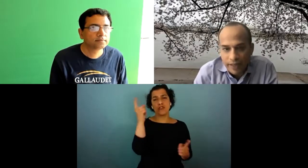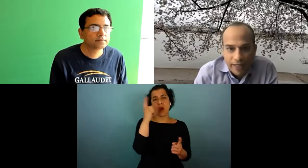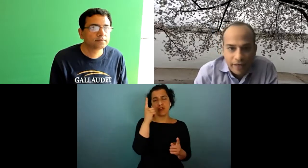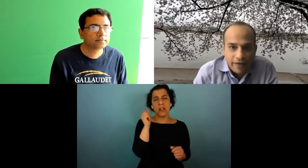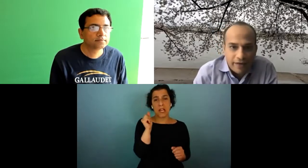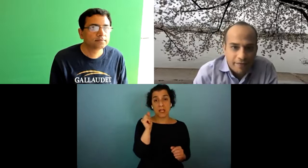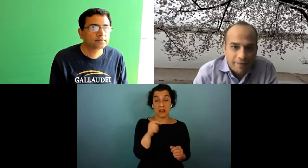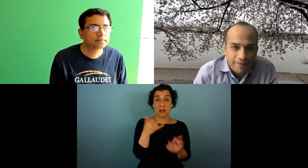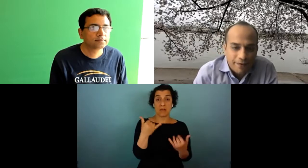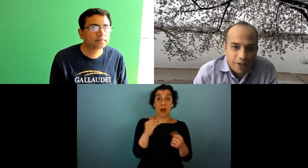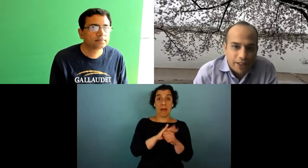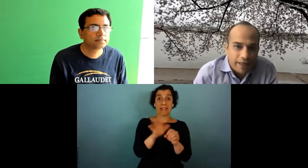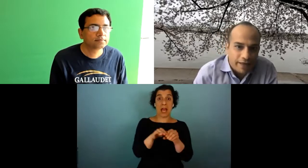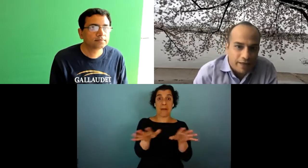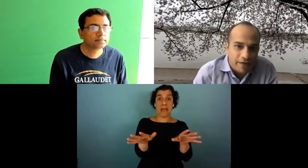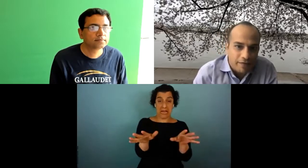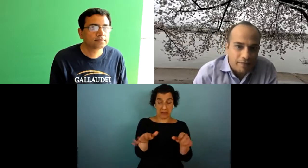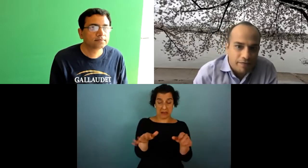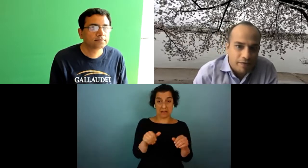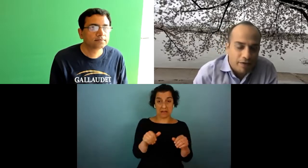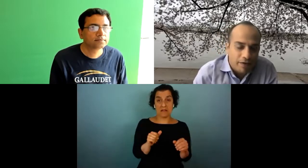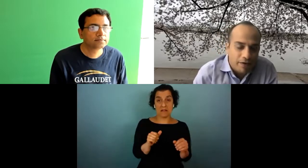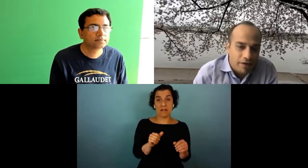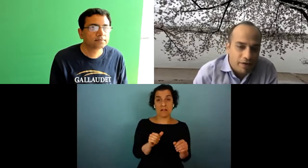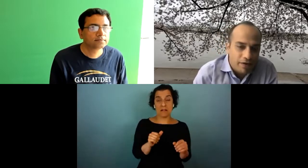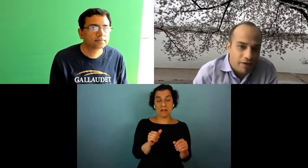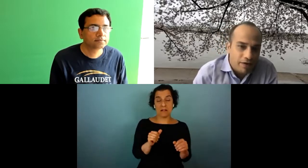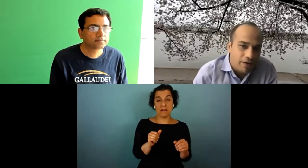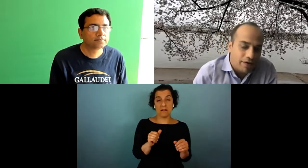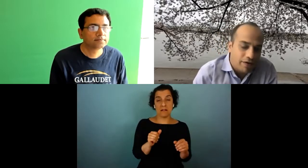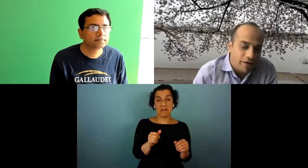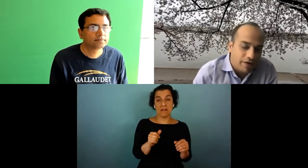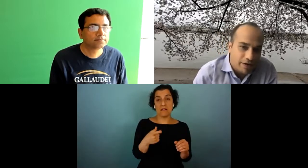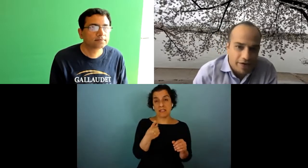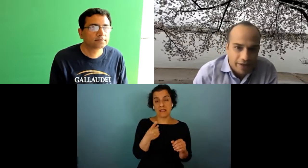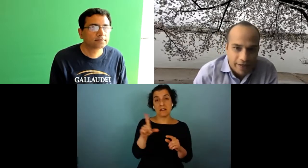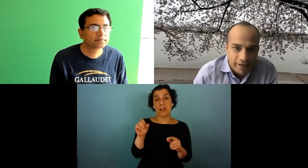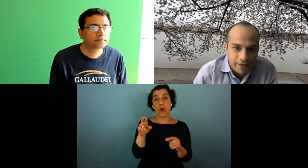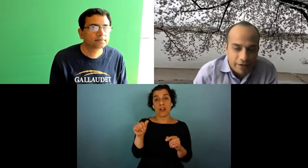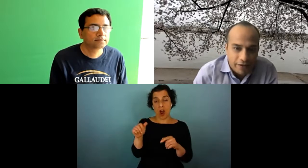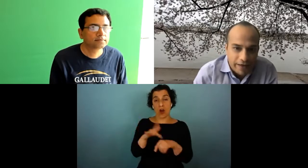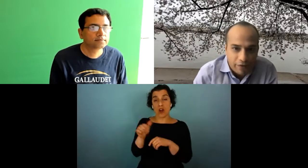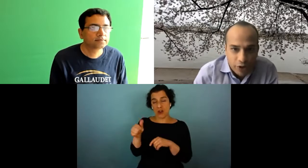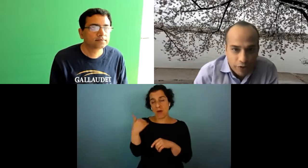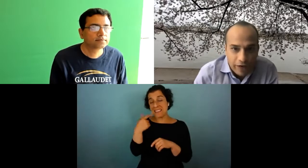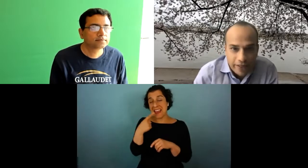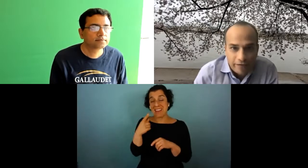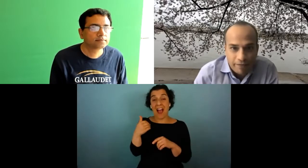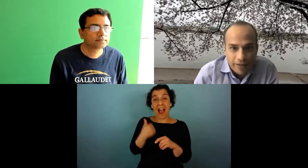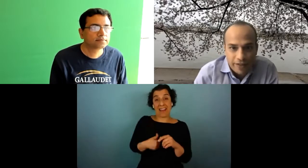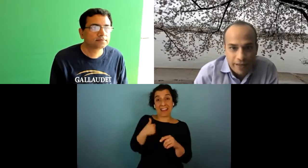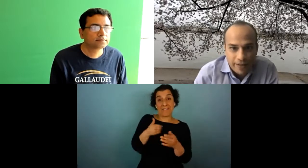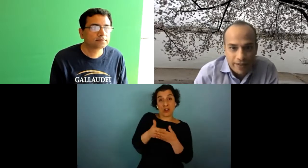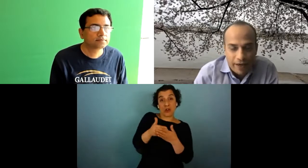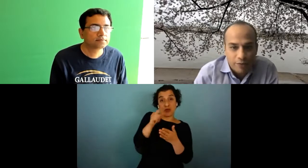pandemic um i was telling uh or not earlier that you know i live close to gallaudet